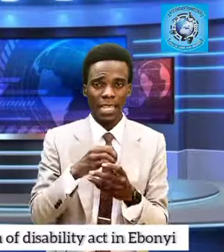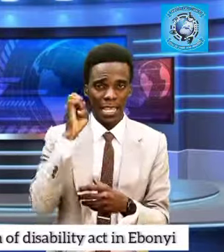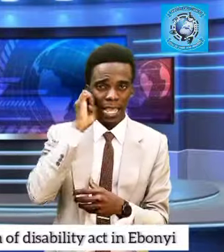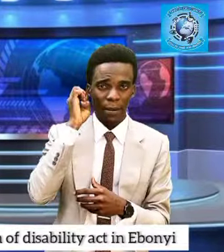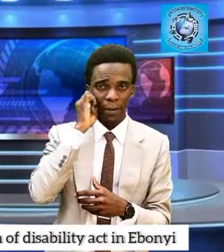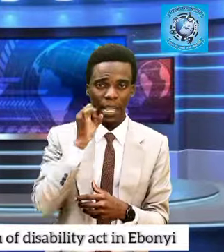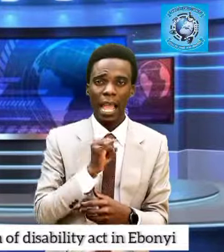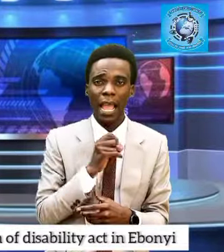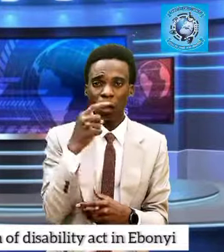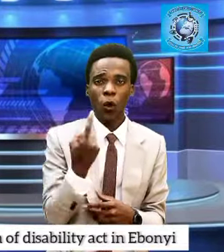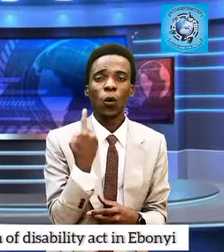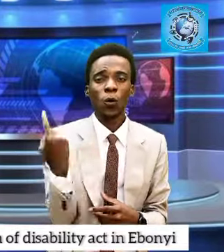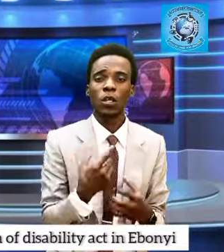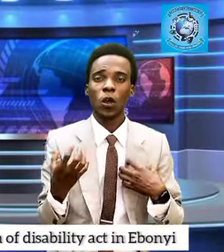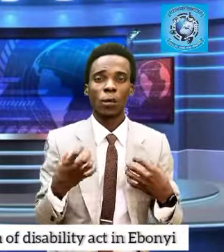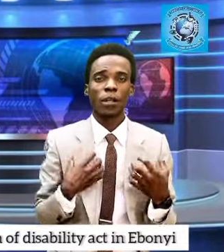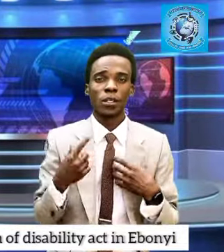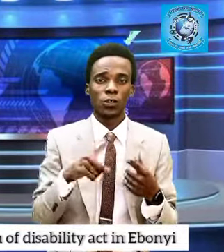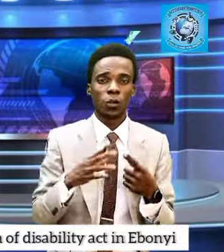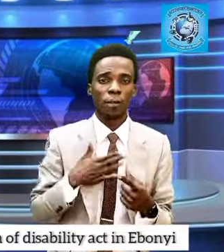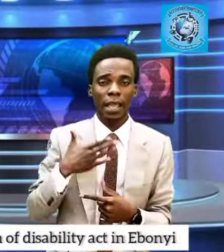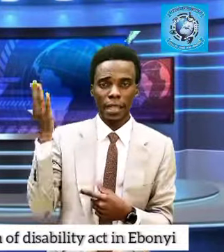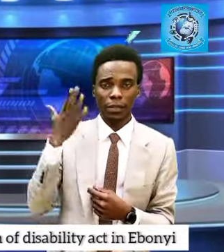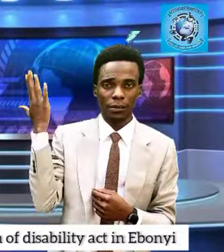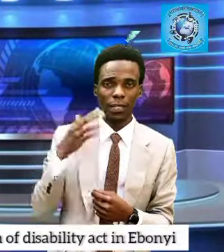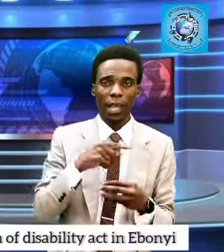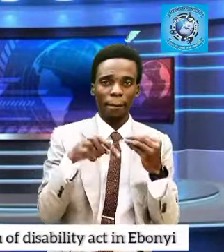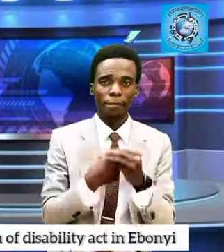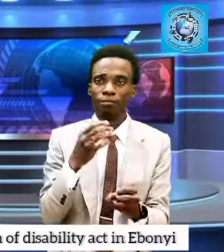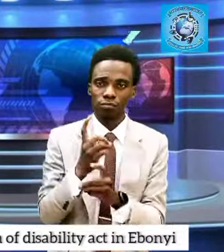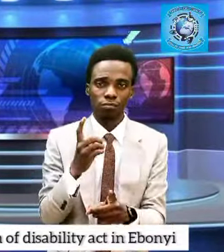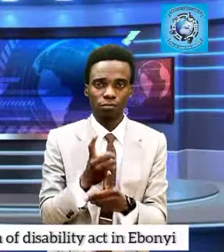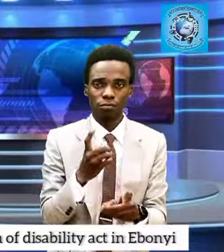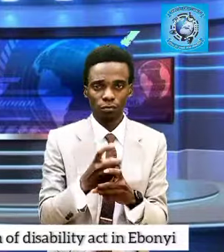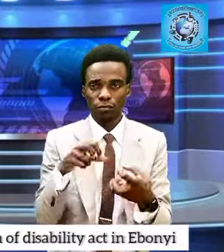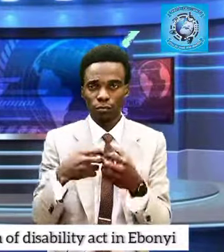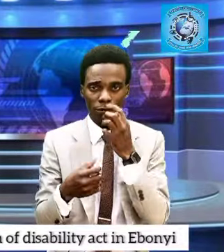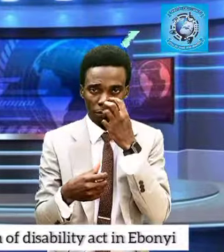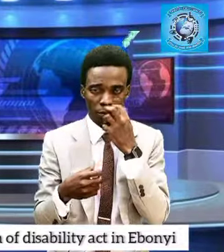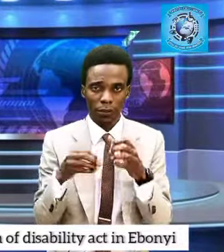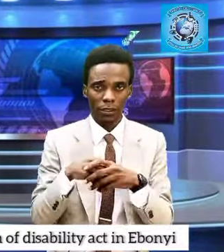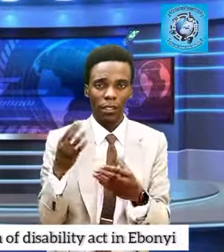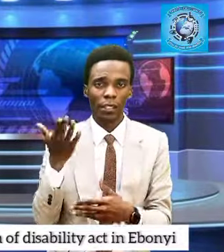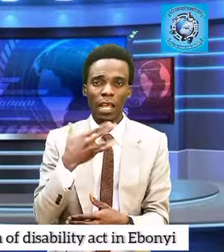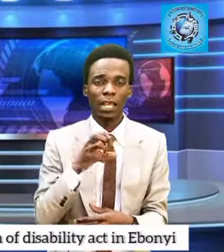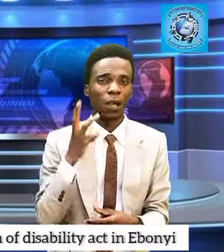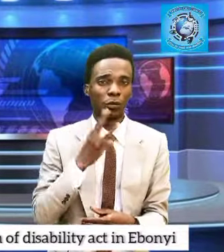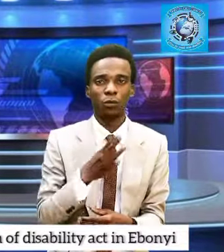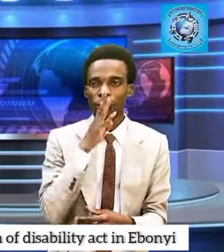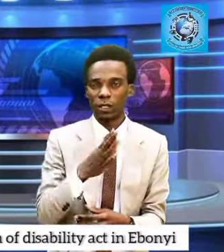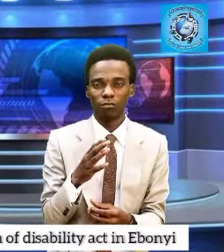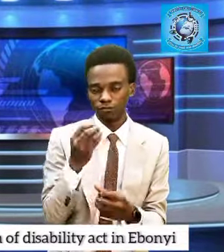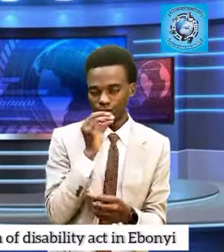Ebonyi, I always complained to my lecturers about constant applause lectures, and I would often be